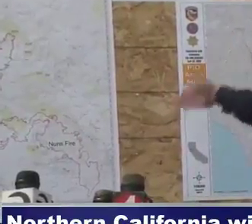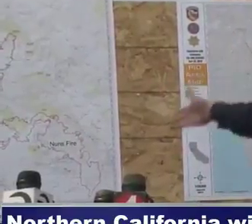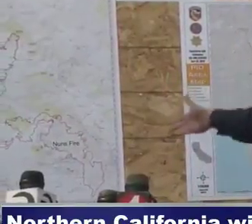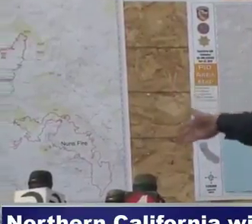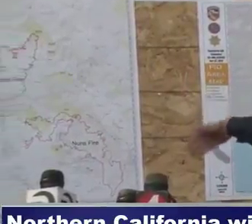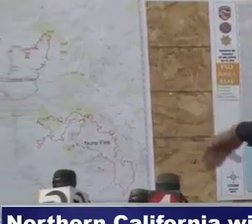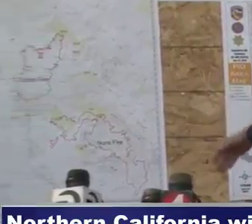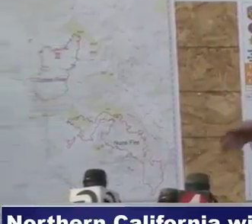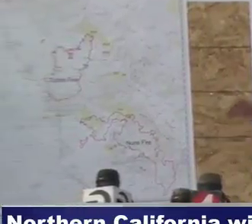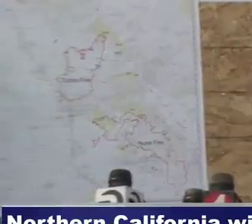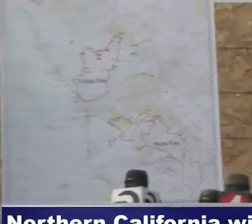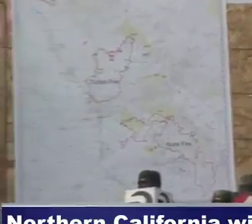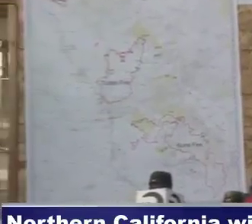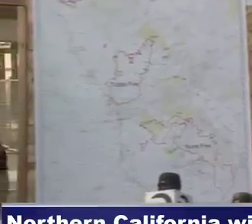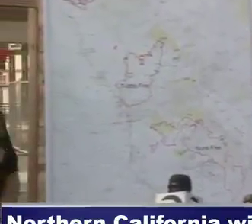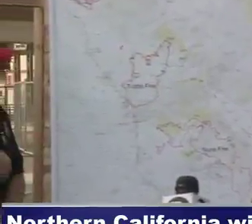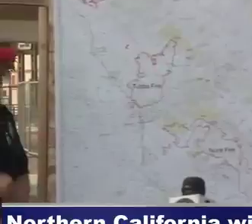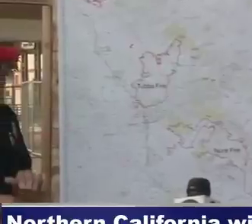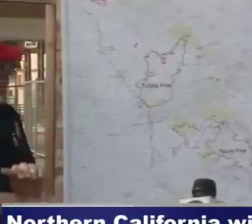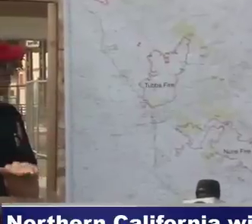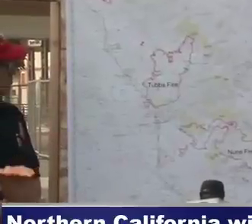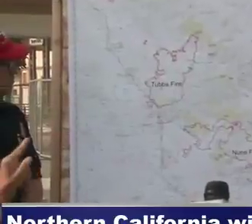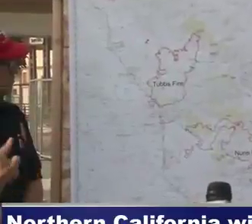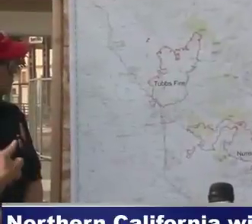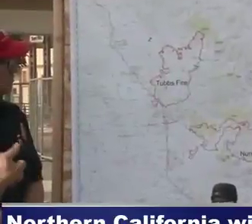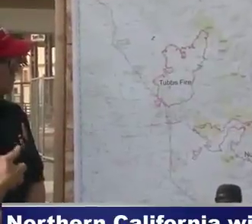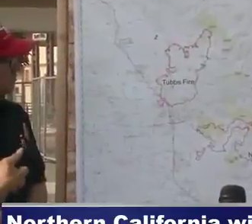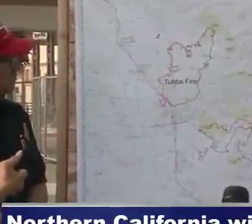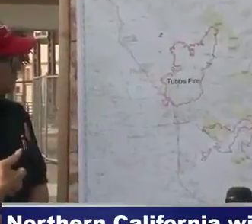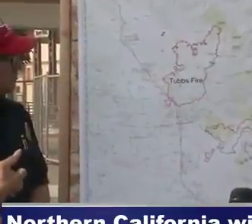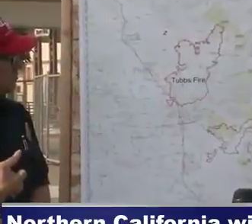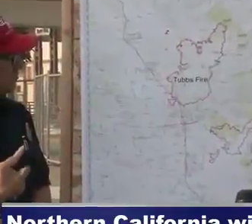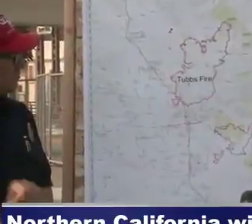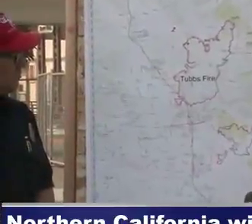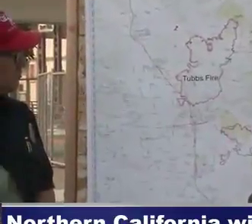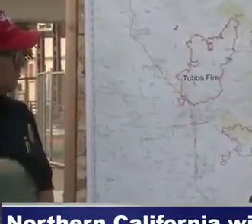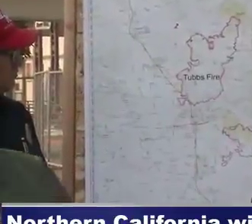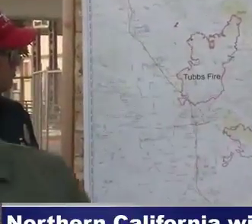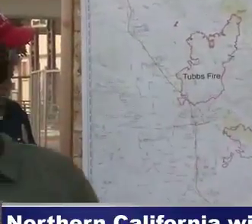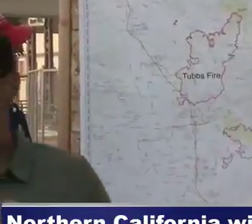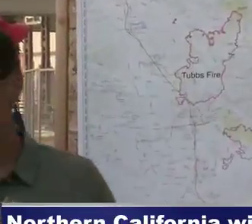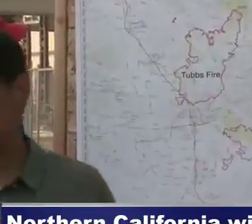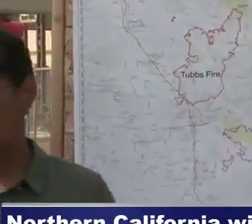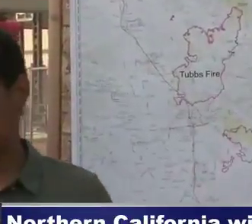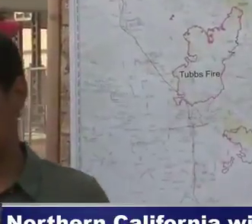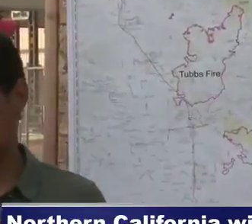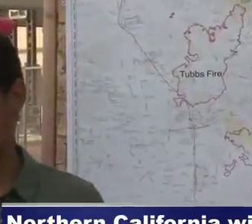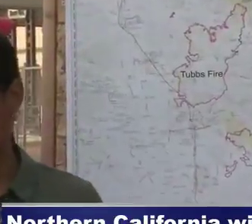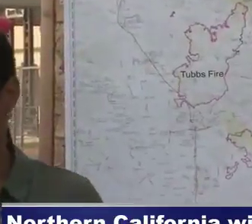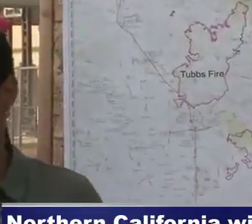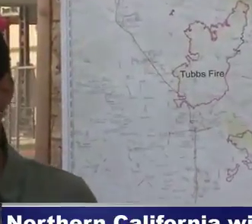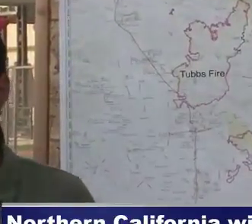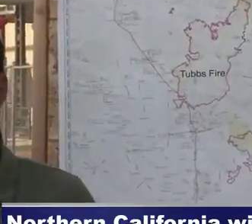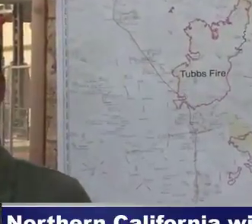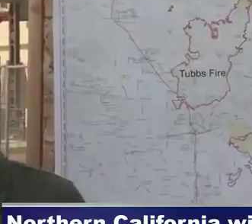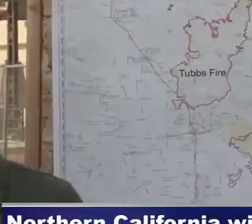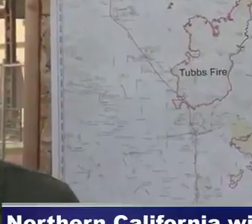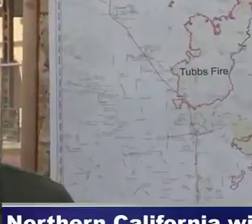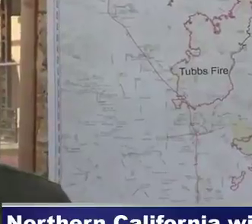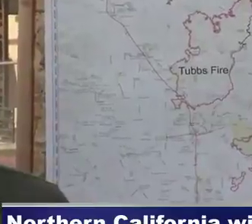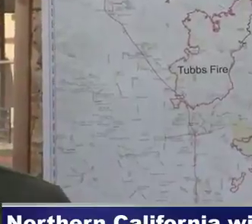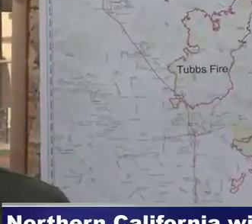work our way down on the right-hand side, meaning down there on the southeast side of the fire there. Again, our comfort level's up